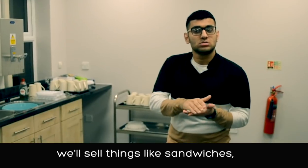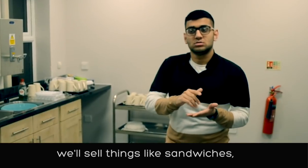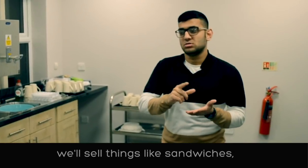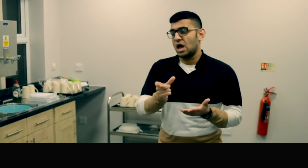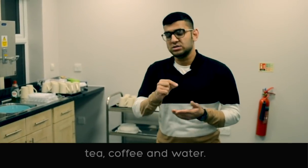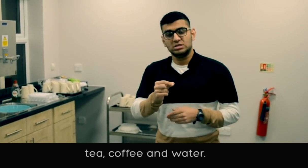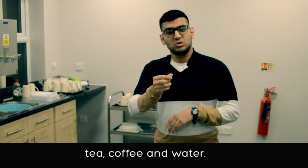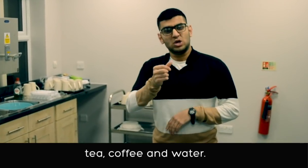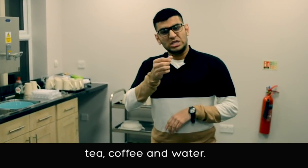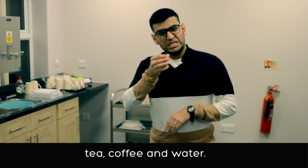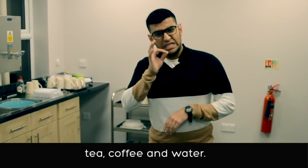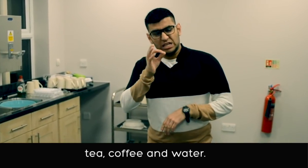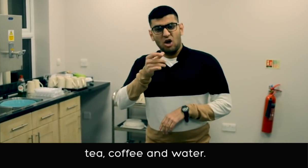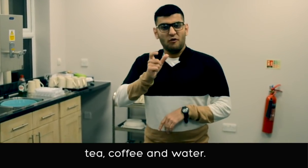sandwiches, tea, coffee and water.